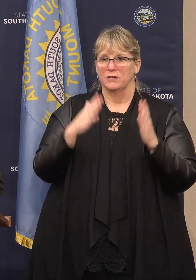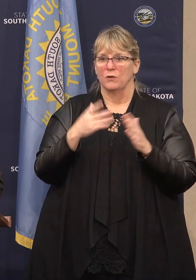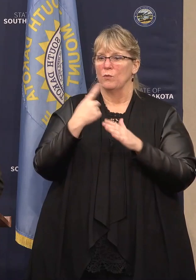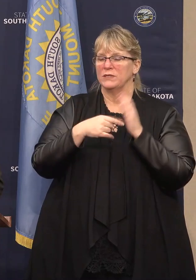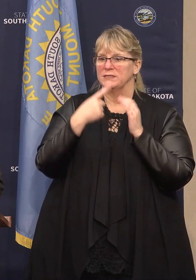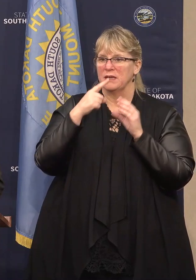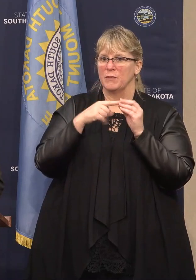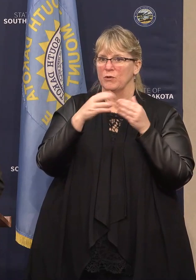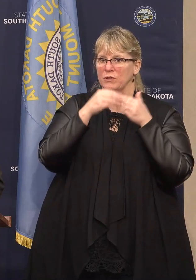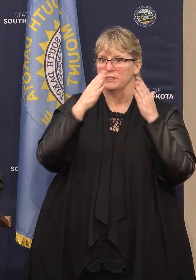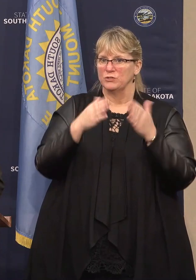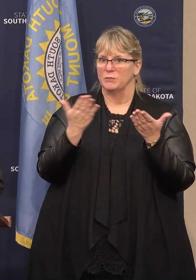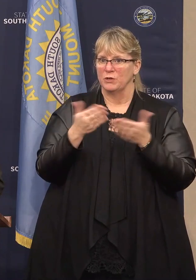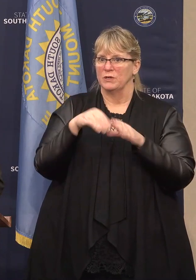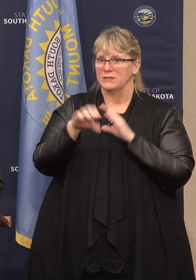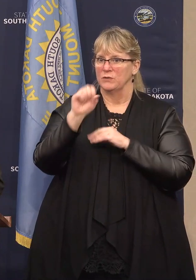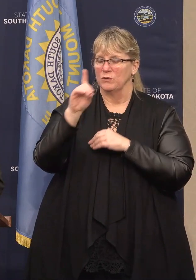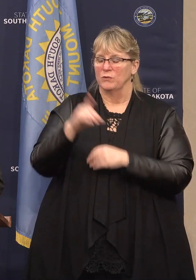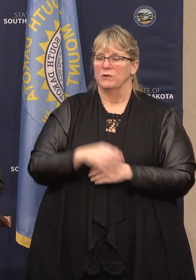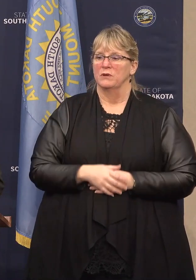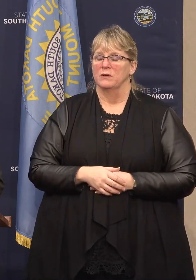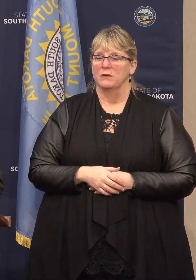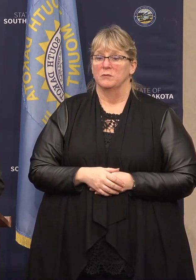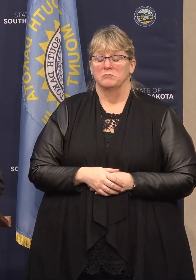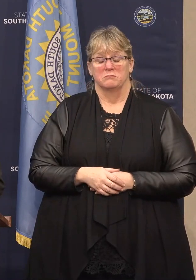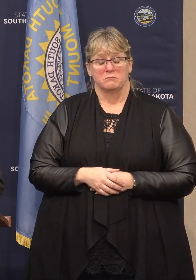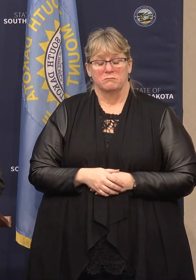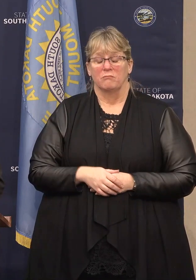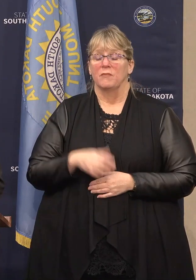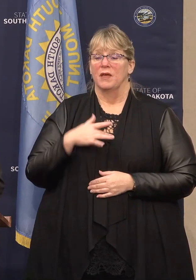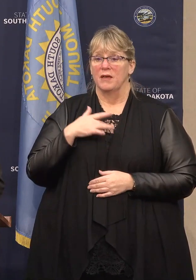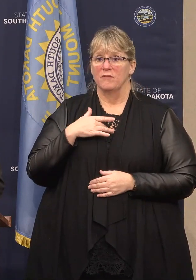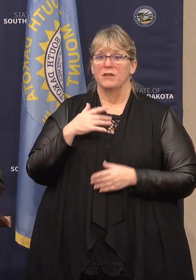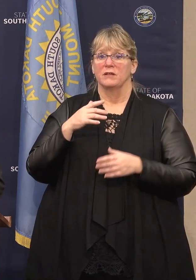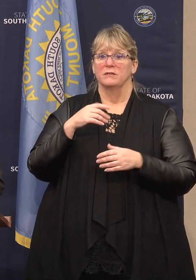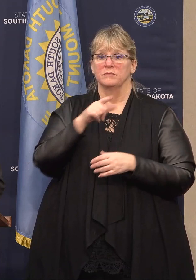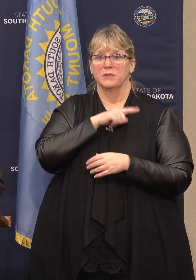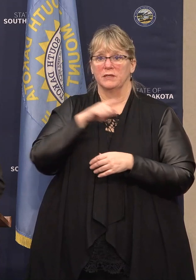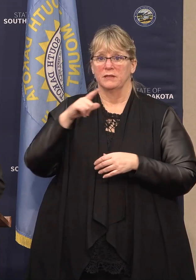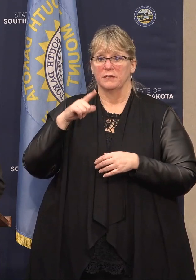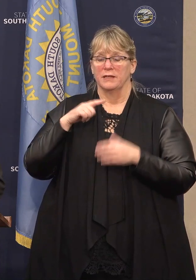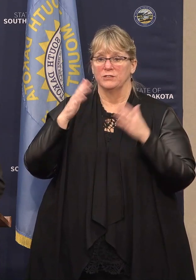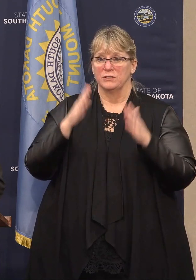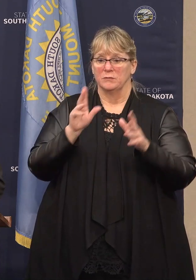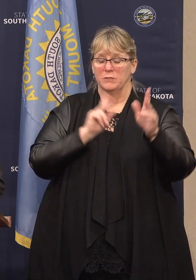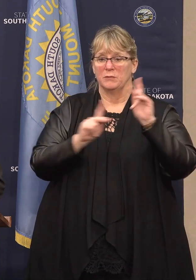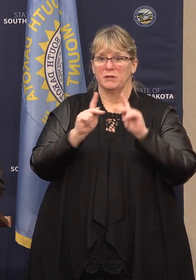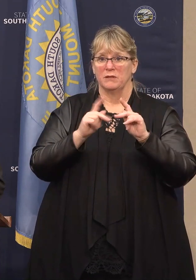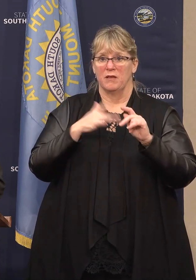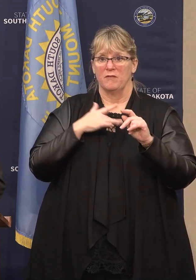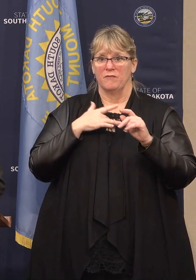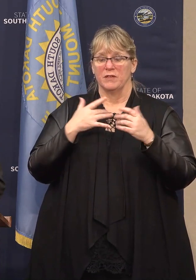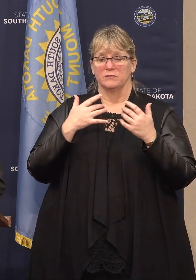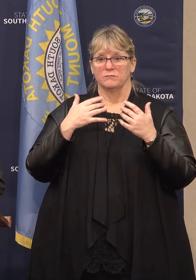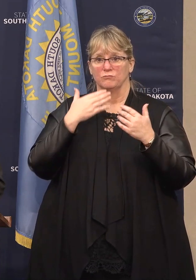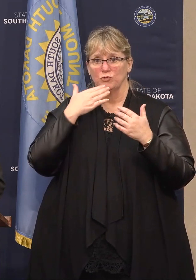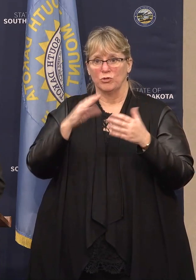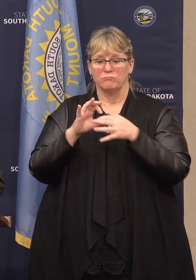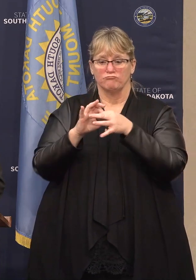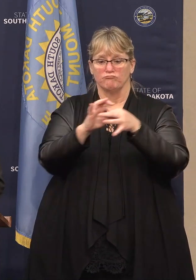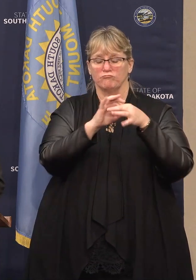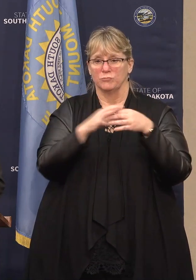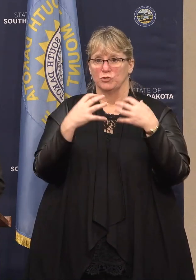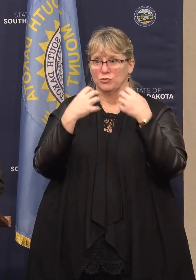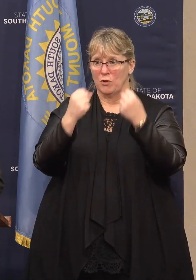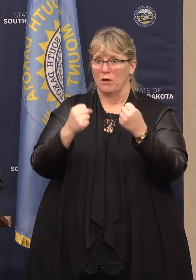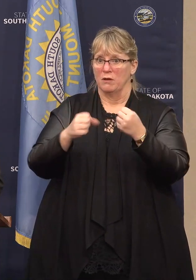leadership here? I think this leadership here in the legislature is united around the fact that this bill is strong, that it adds the